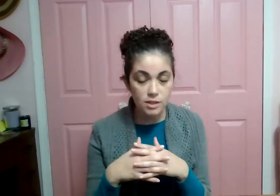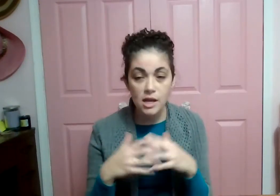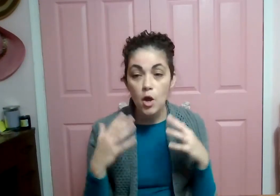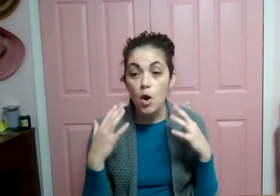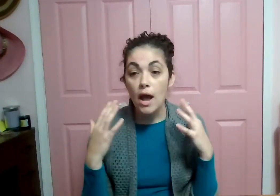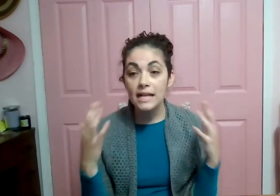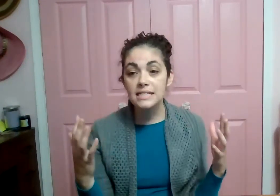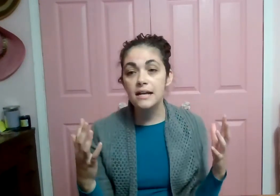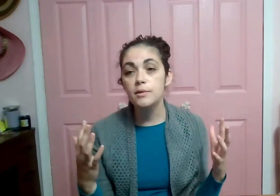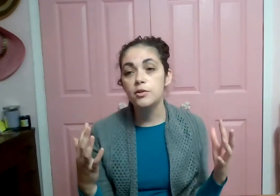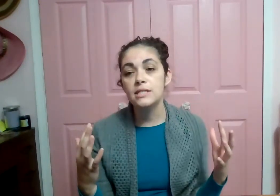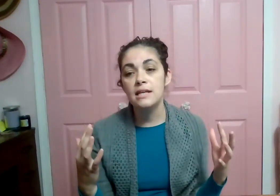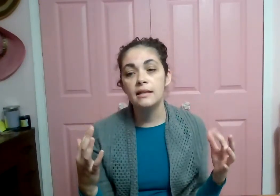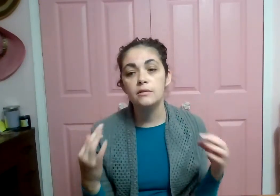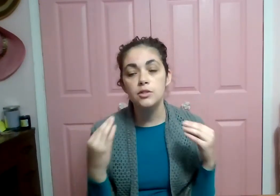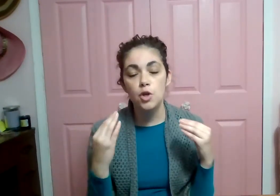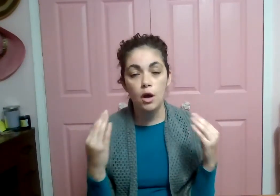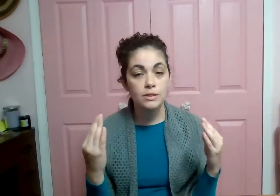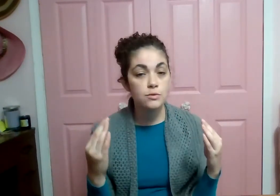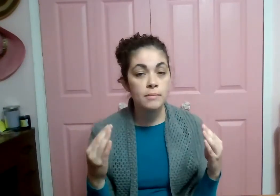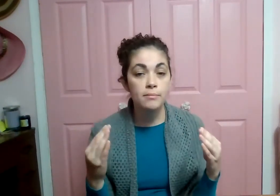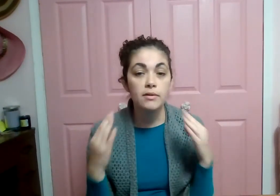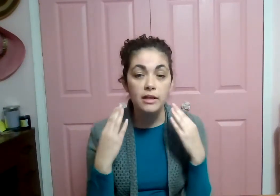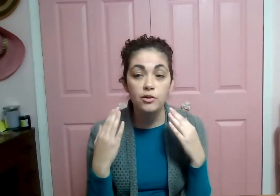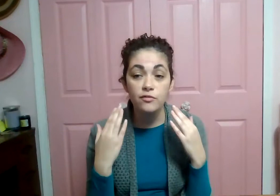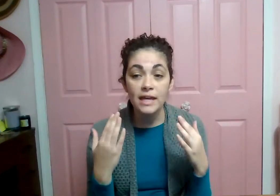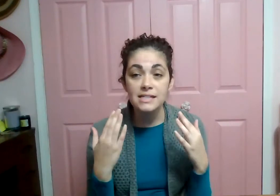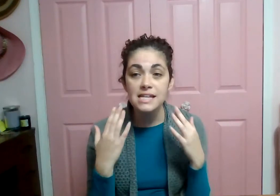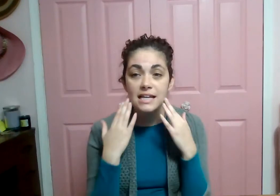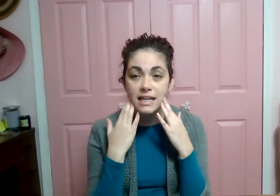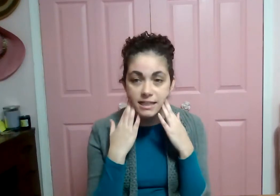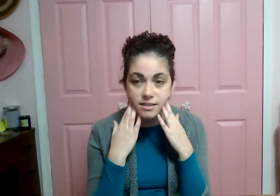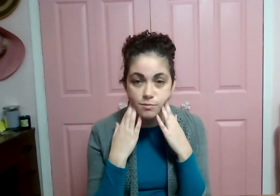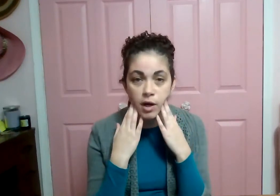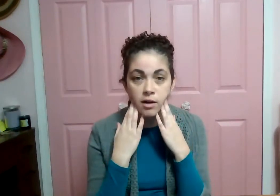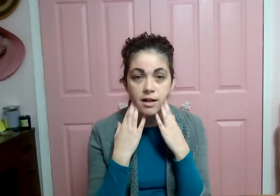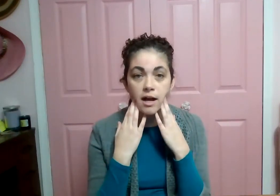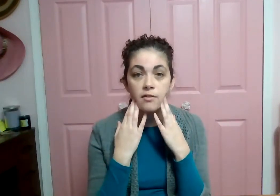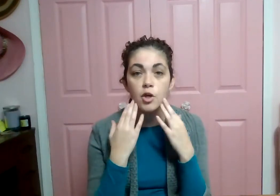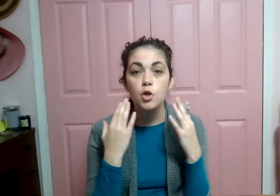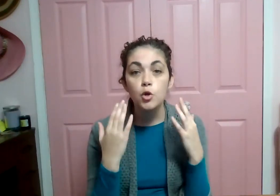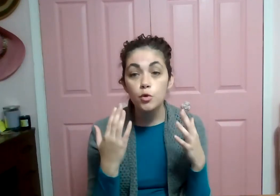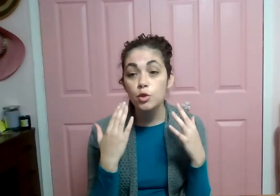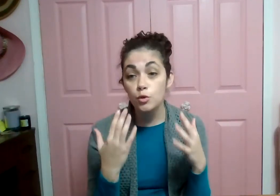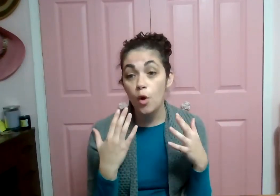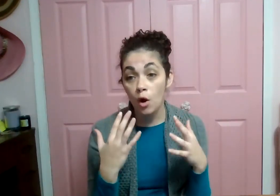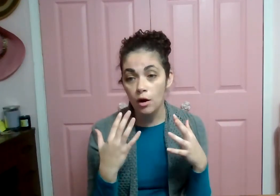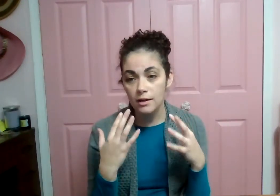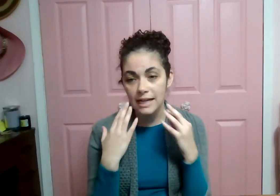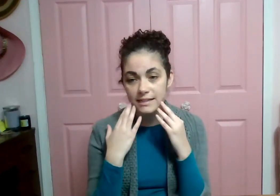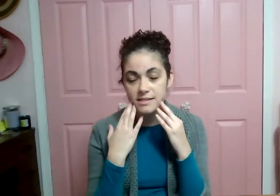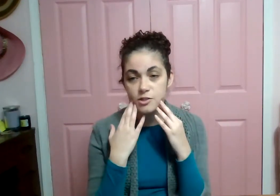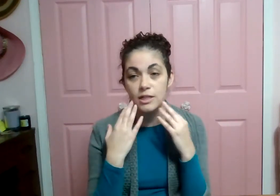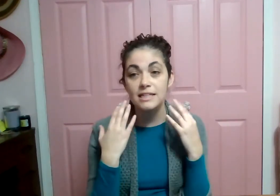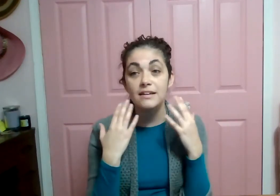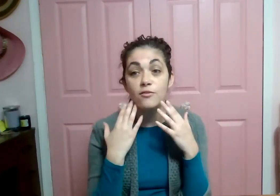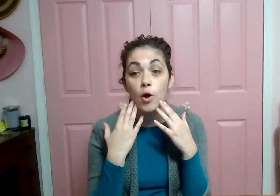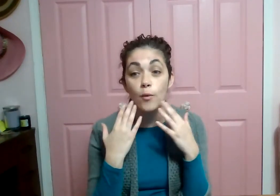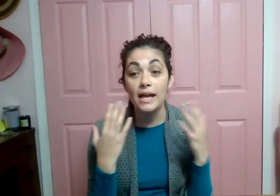course, anytime you're doing sign language, always remember that your face is part of who you are. It's going to give away